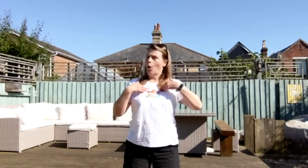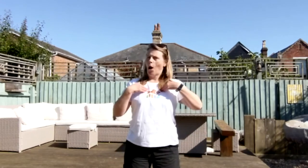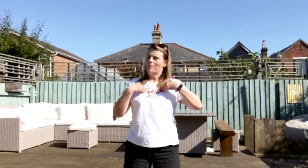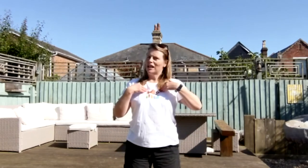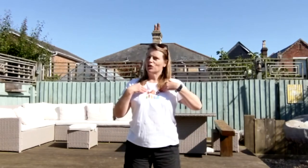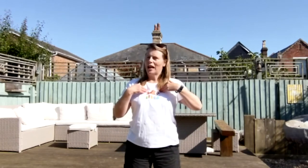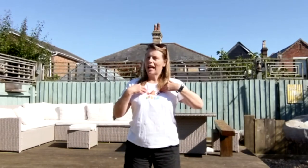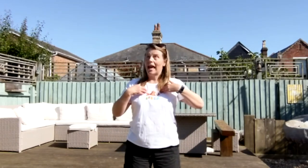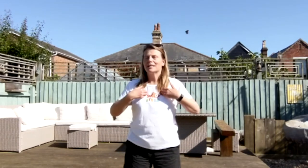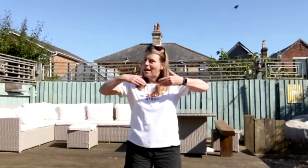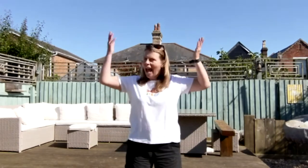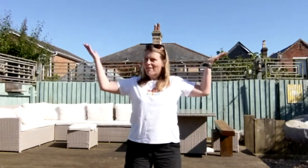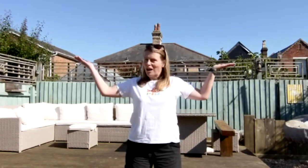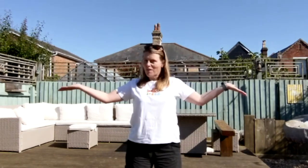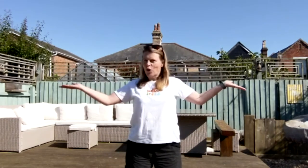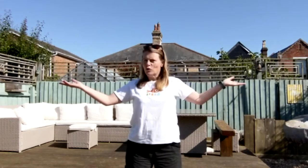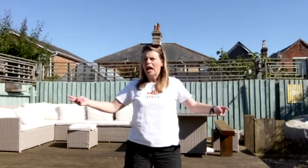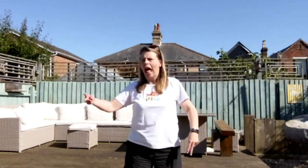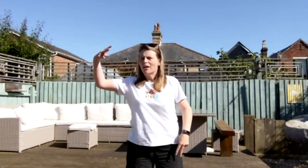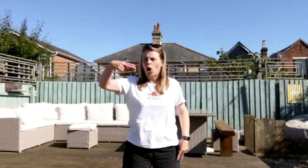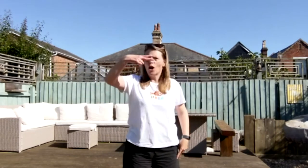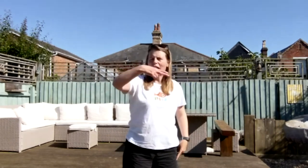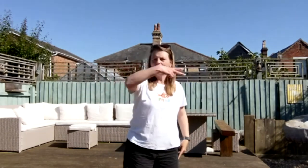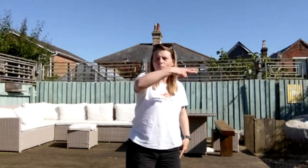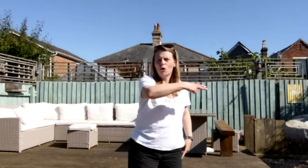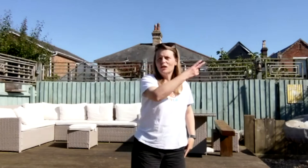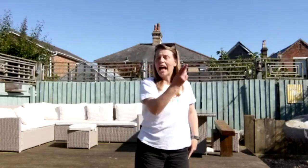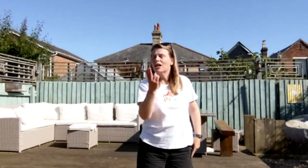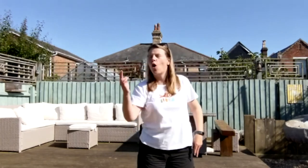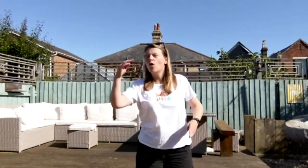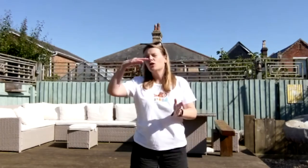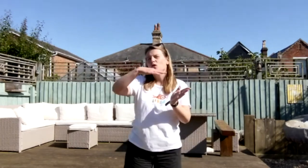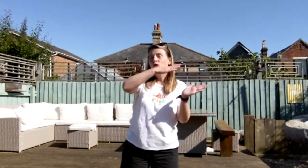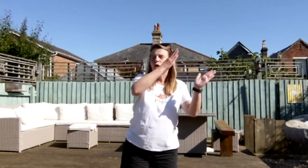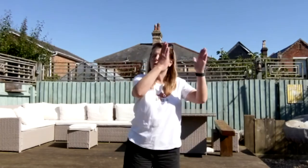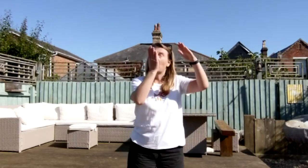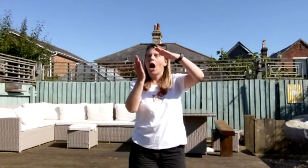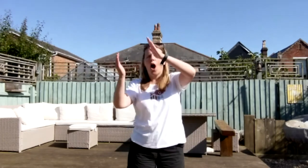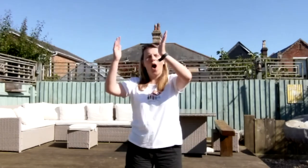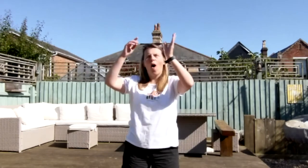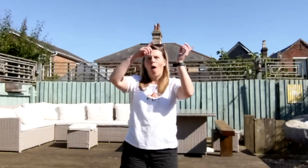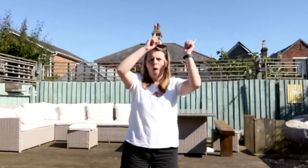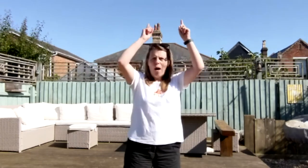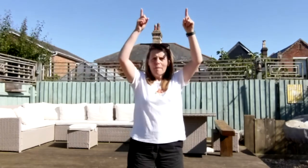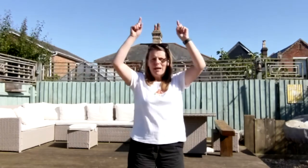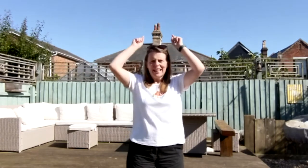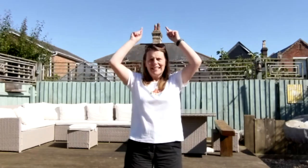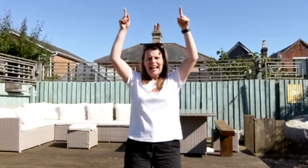I want to be a tree that's bearing fruit, that God has pruned and caused to shoot. Oh, up in the